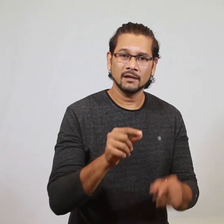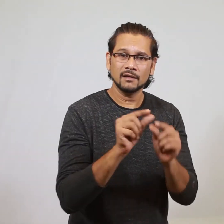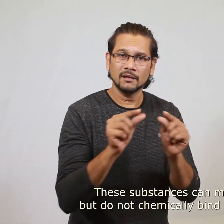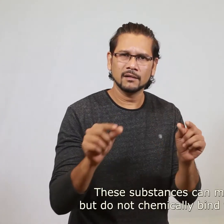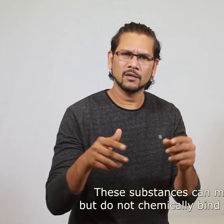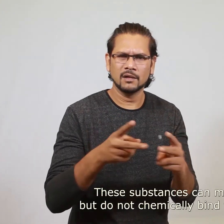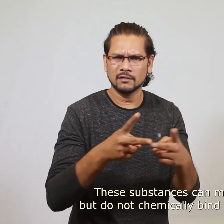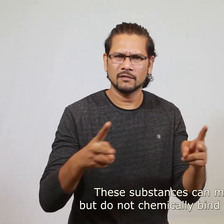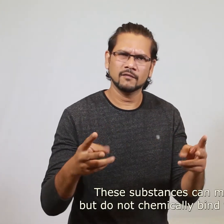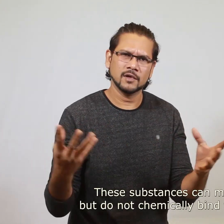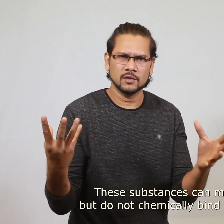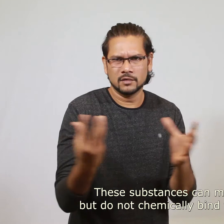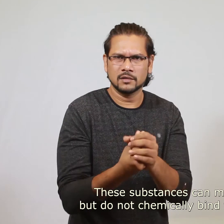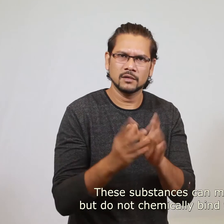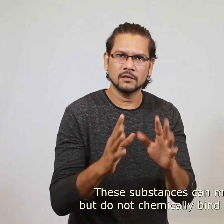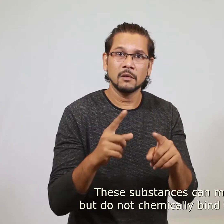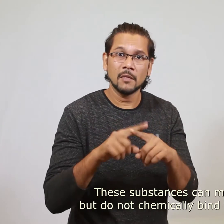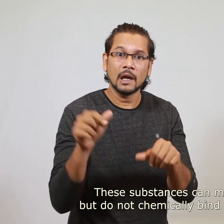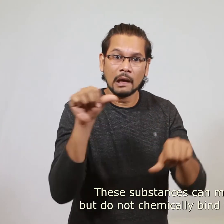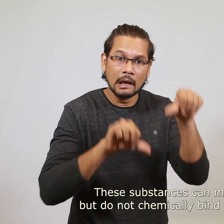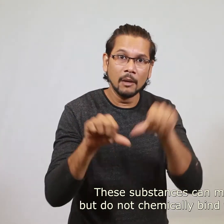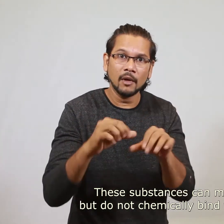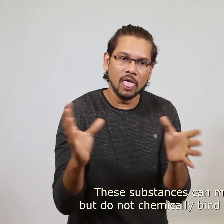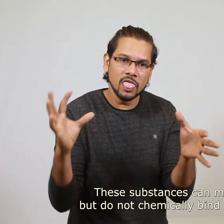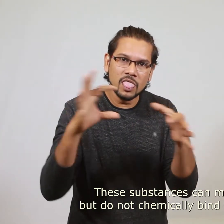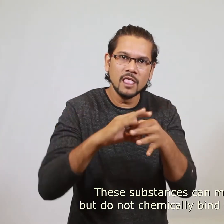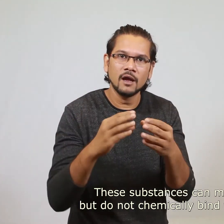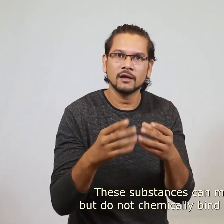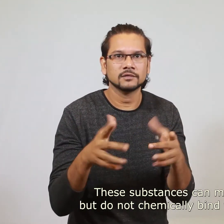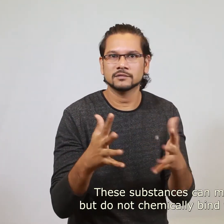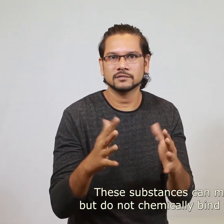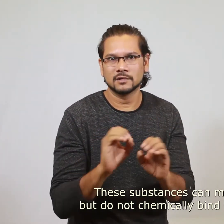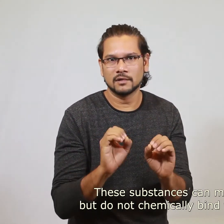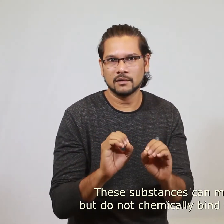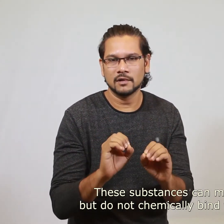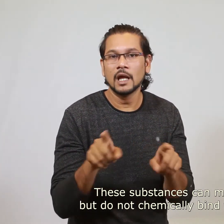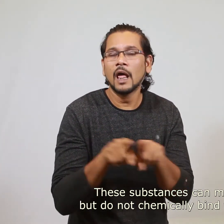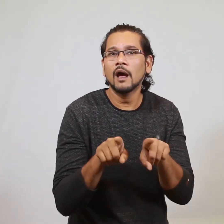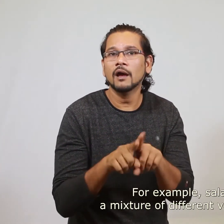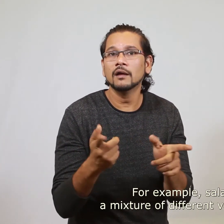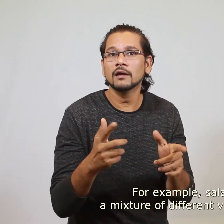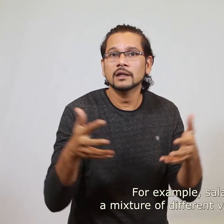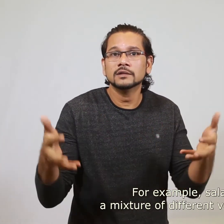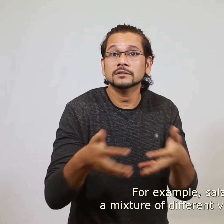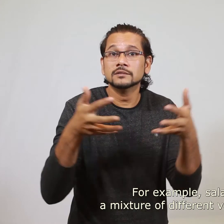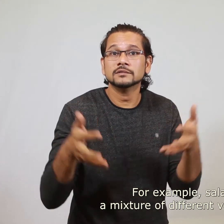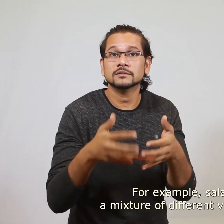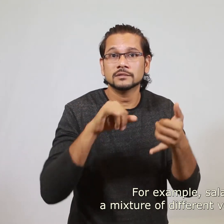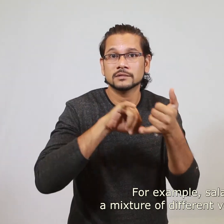These substances can mix together but do not chemically bind to each other. For example, salad is